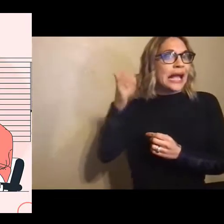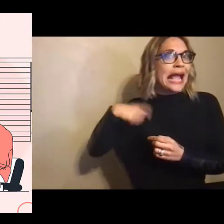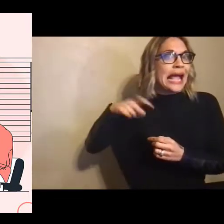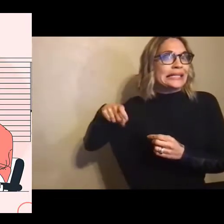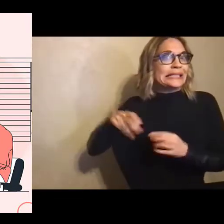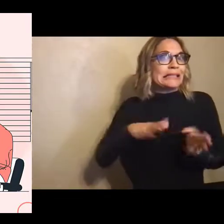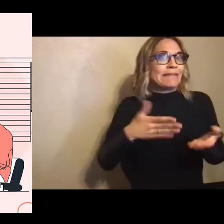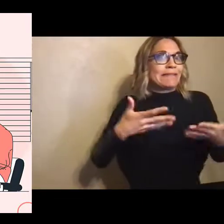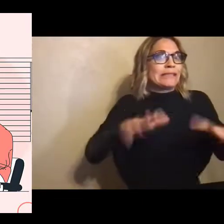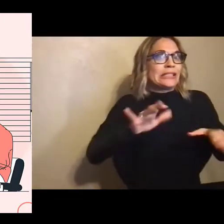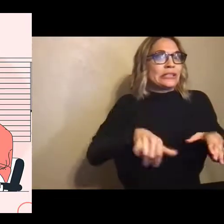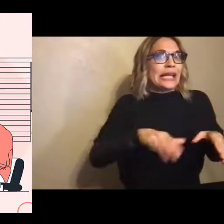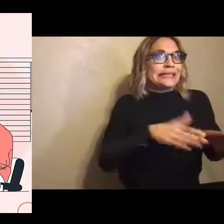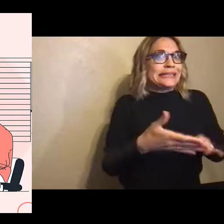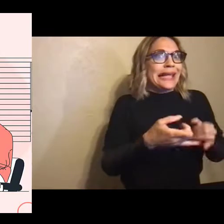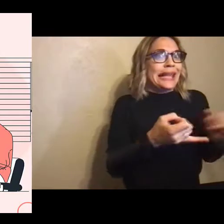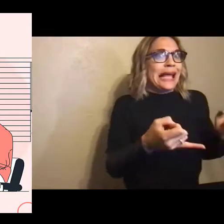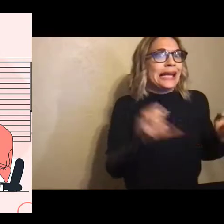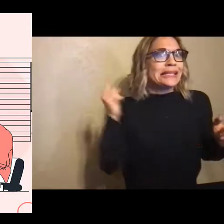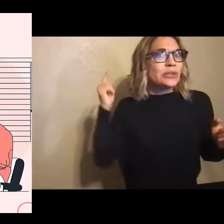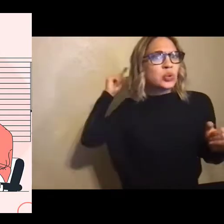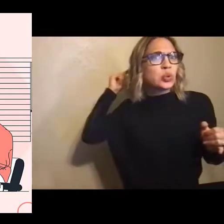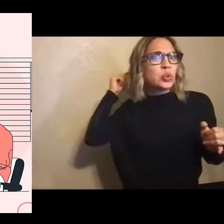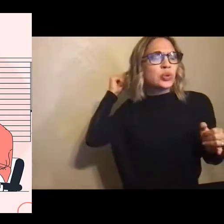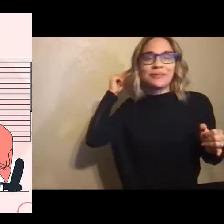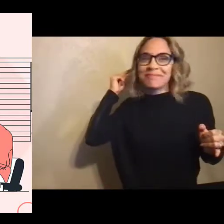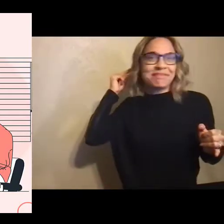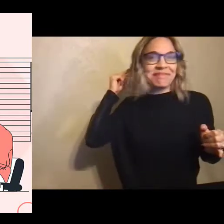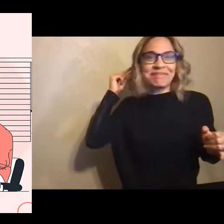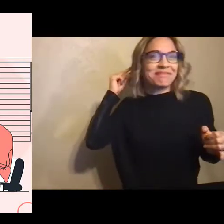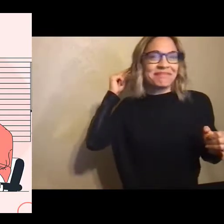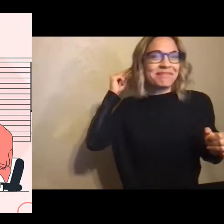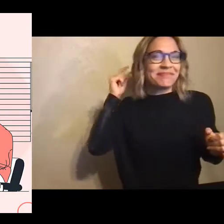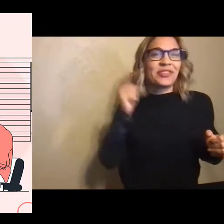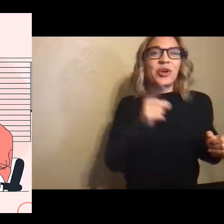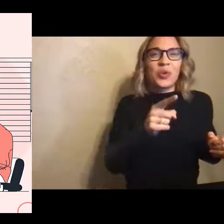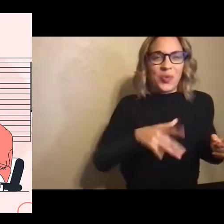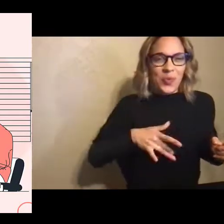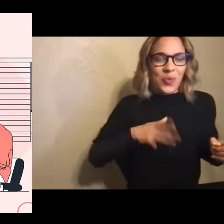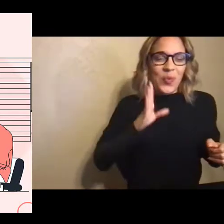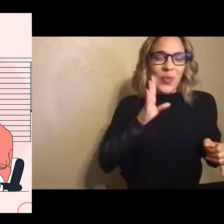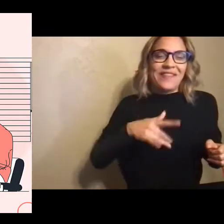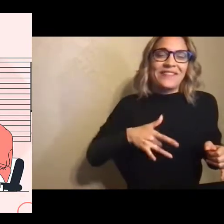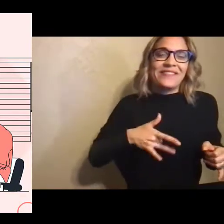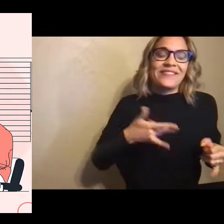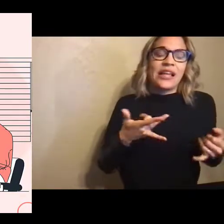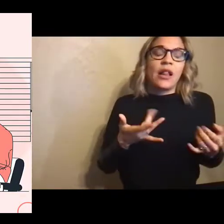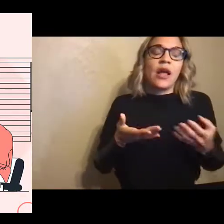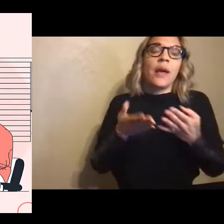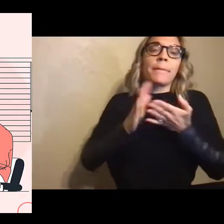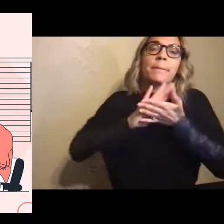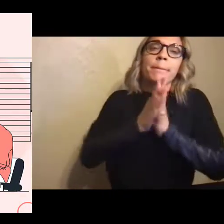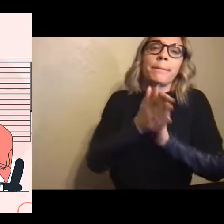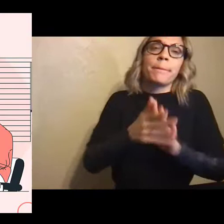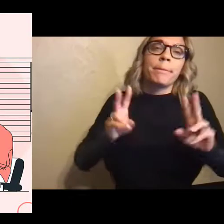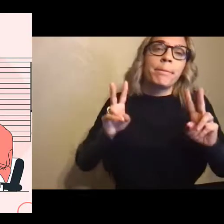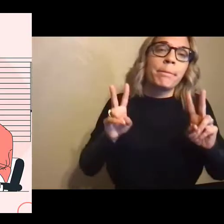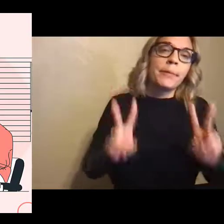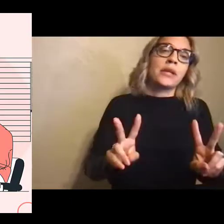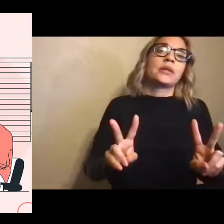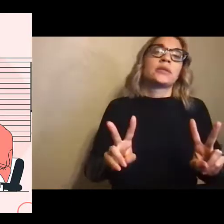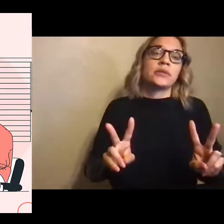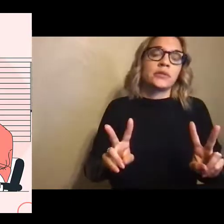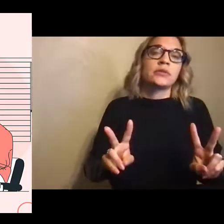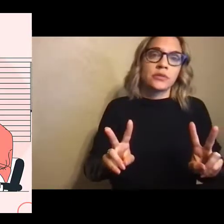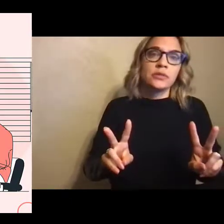Perhaps you're spending some time with your family and you're worried about your deadline in the back of your mind. You will feel